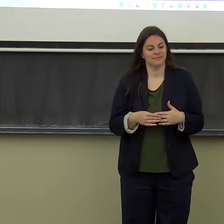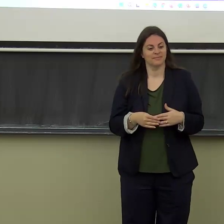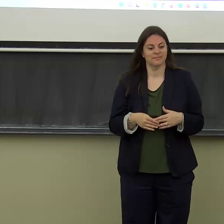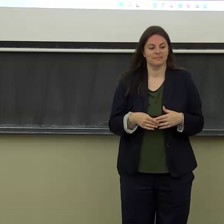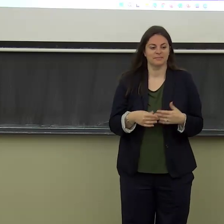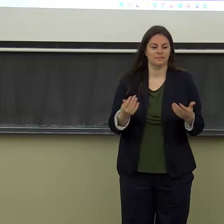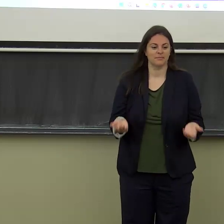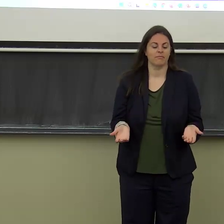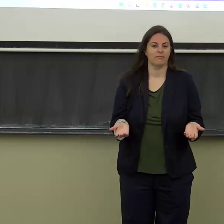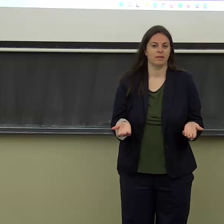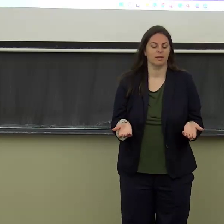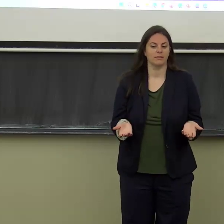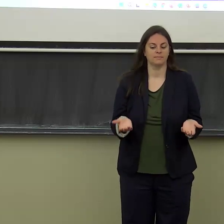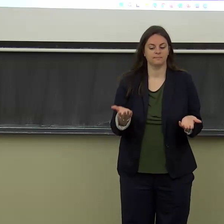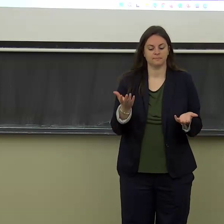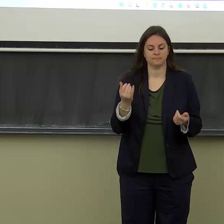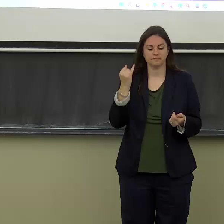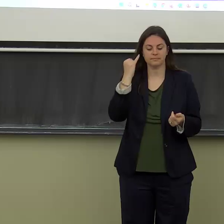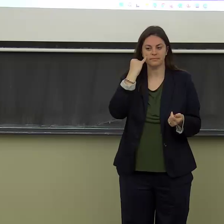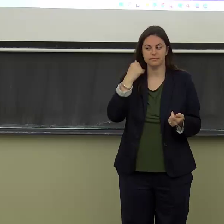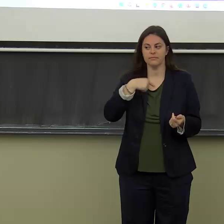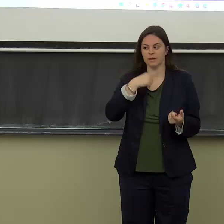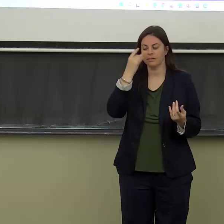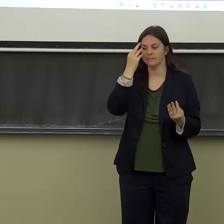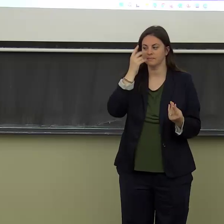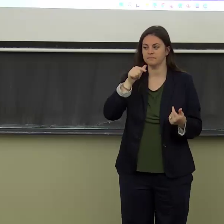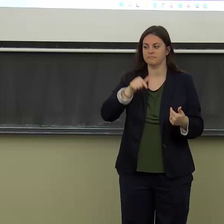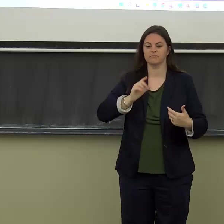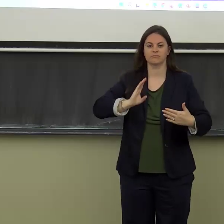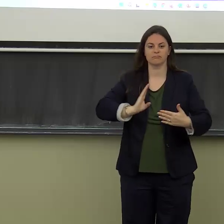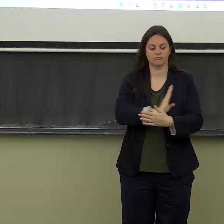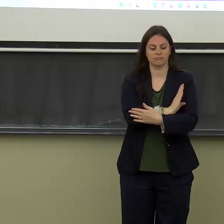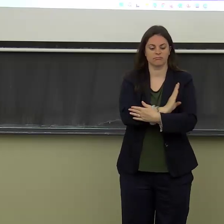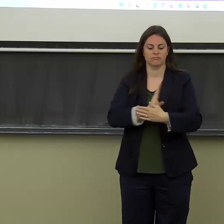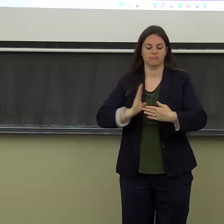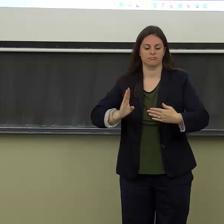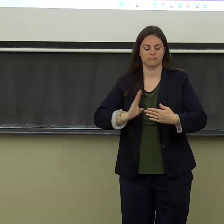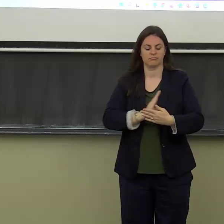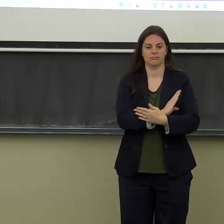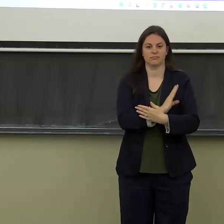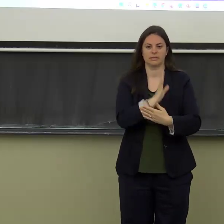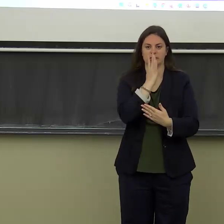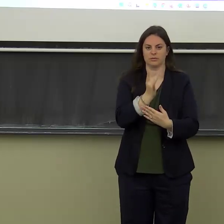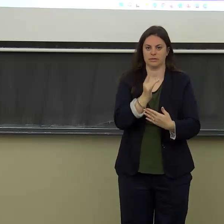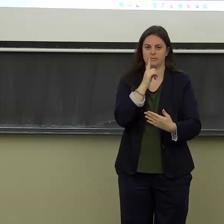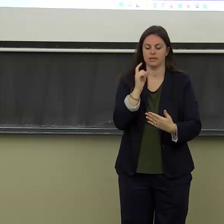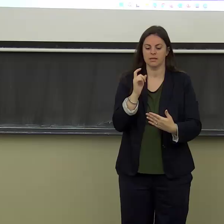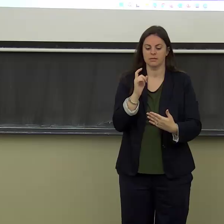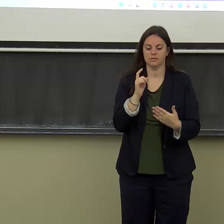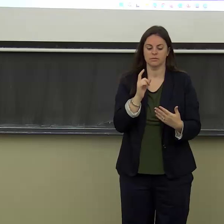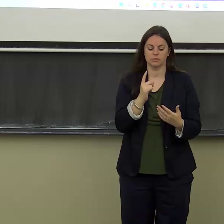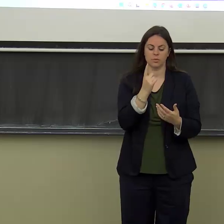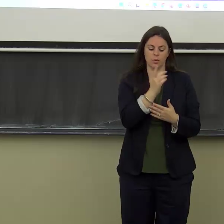if we think of this one along a spectrum, it's interesting because there's one piece where you can imagine a big sort of